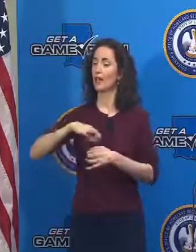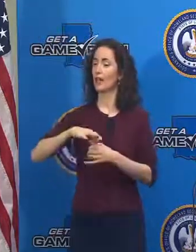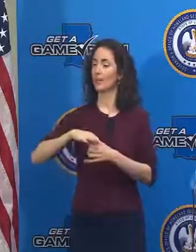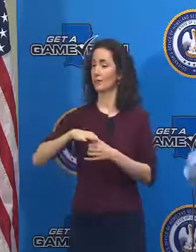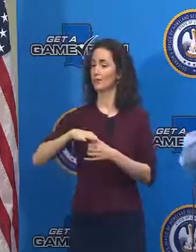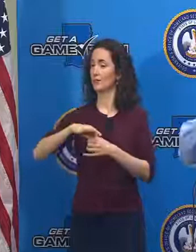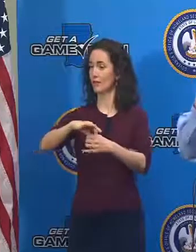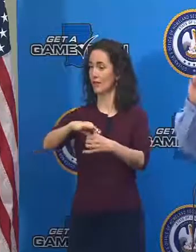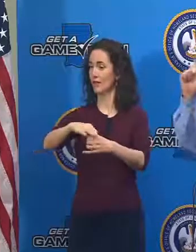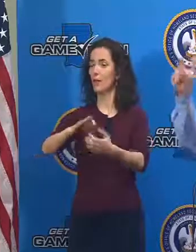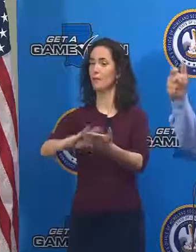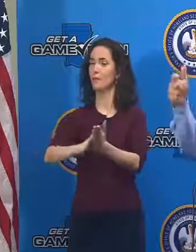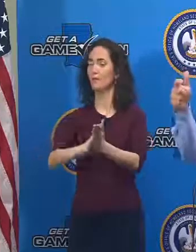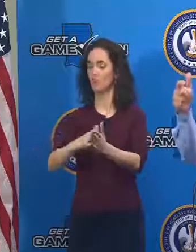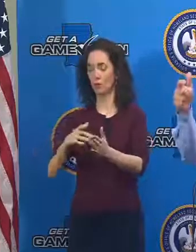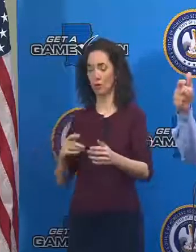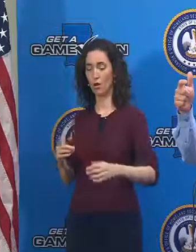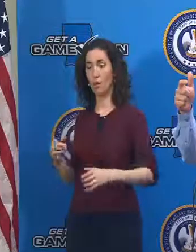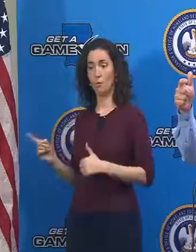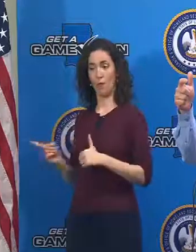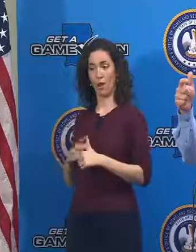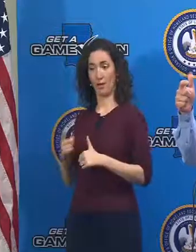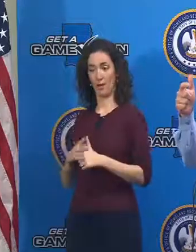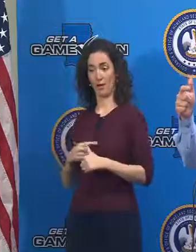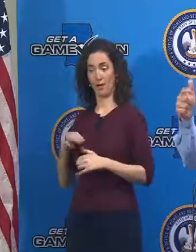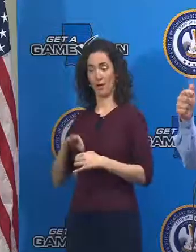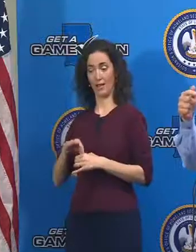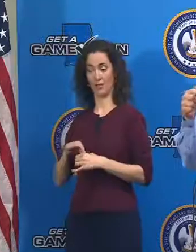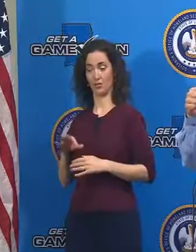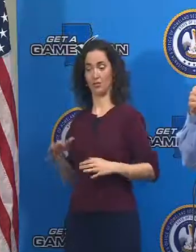date, and that we would have a date in